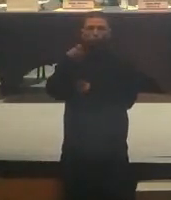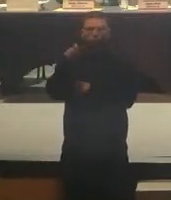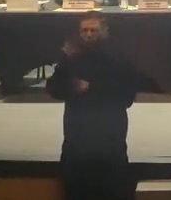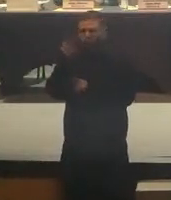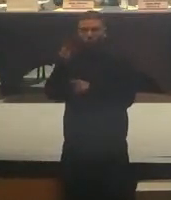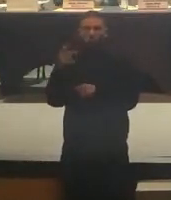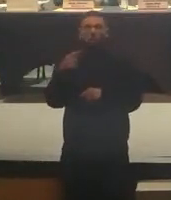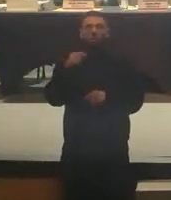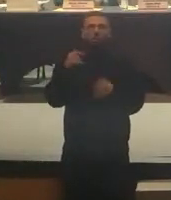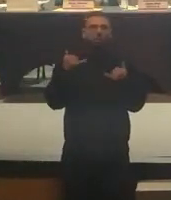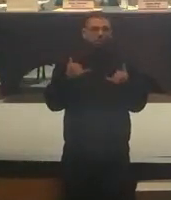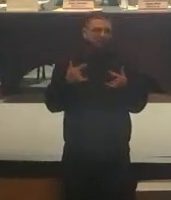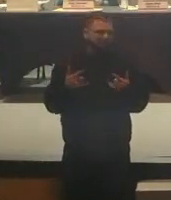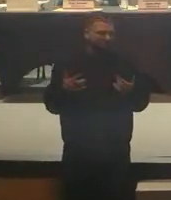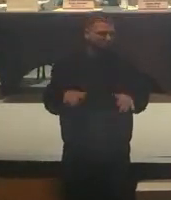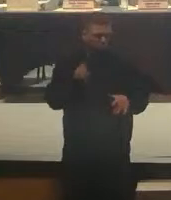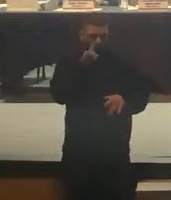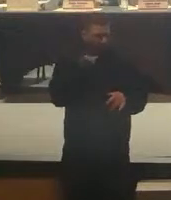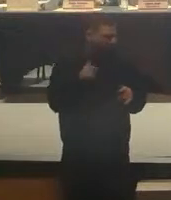items on our side, correct?